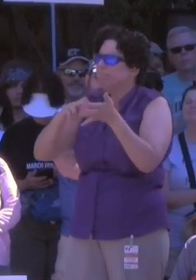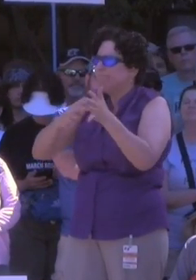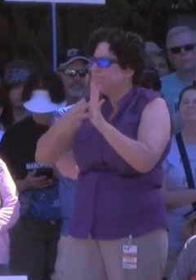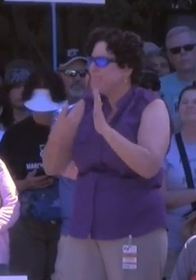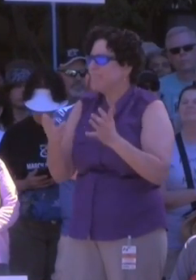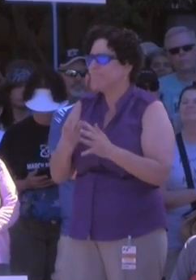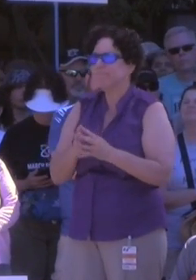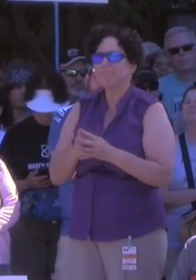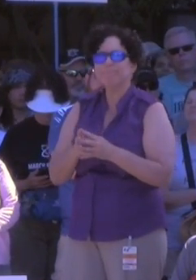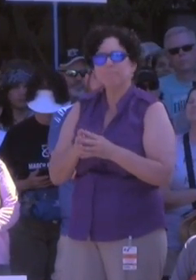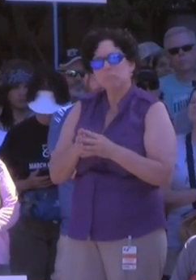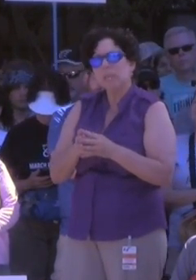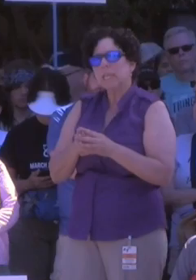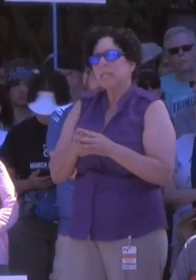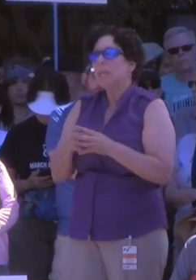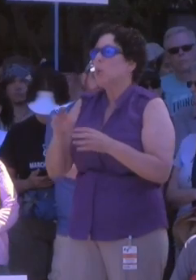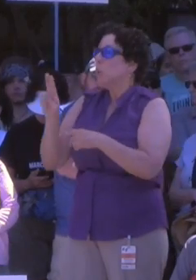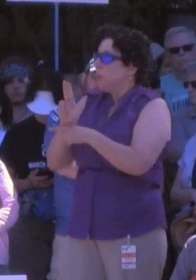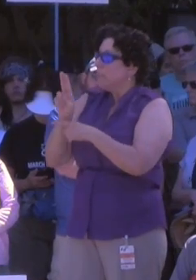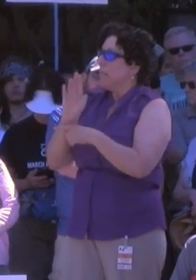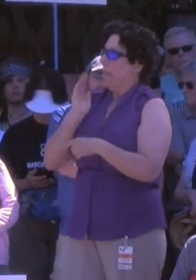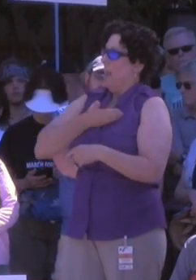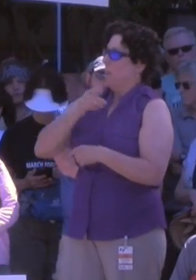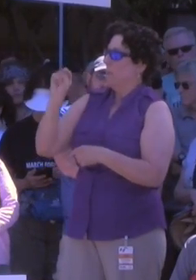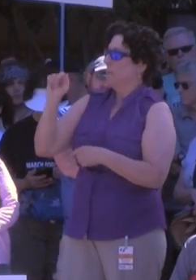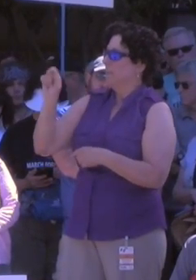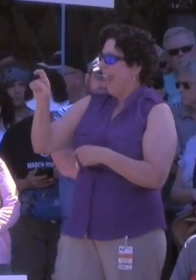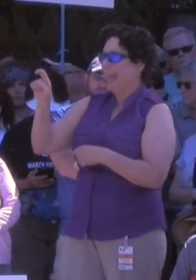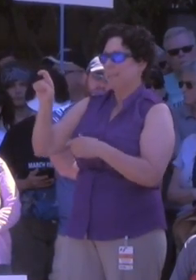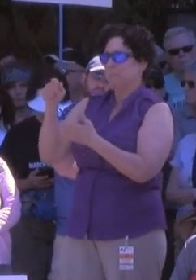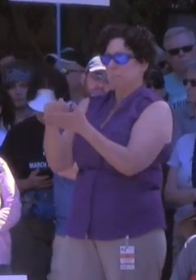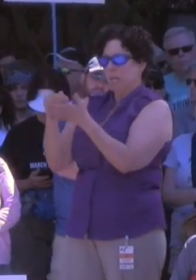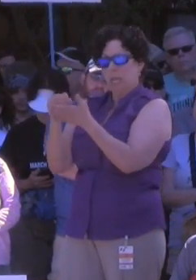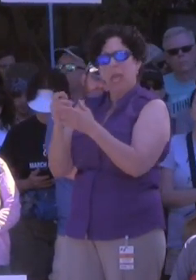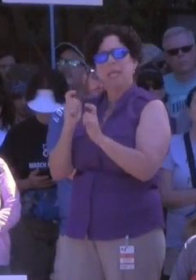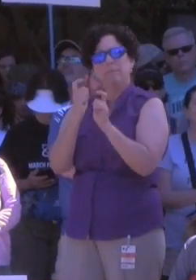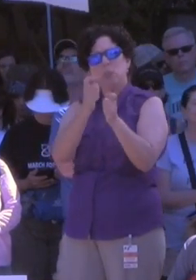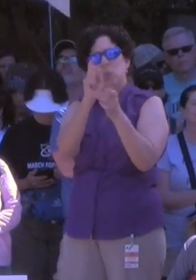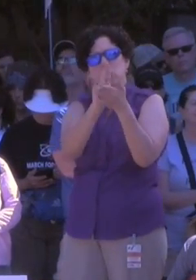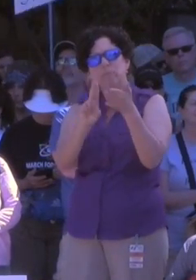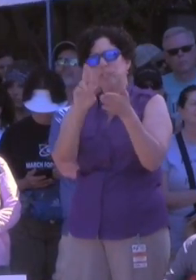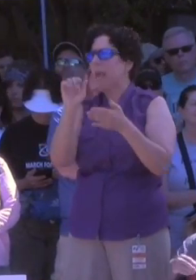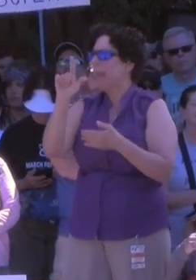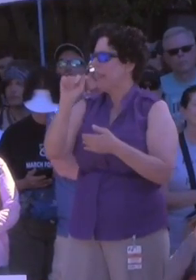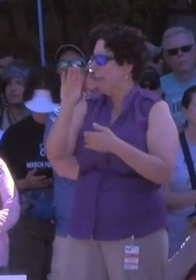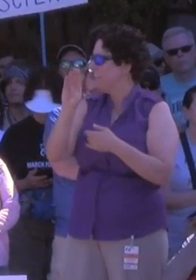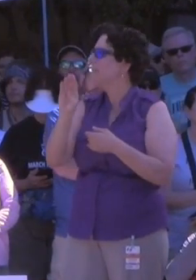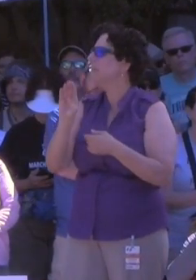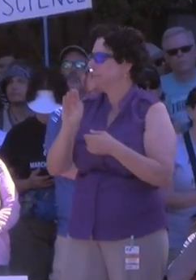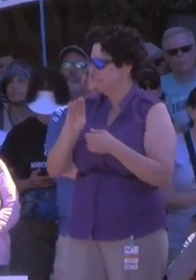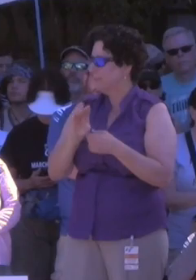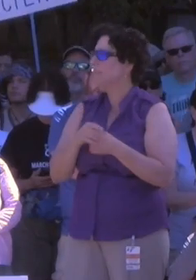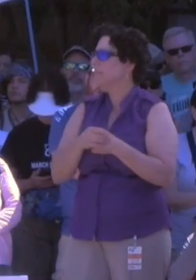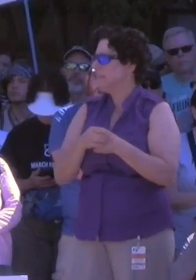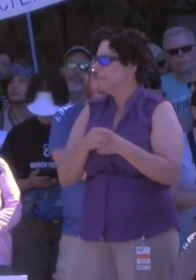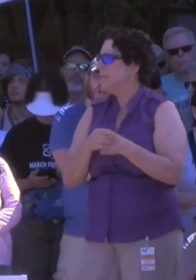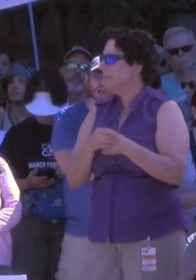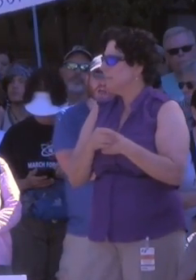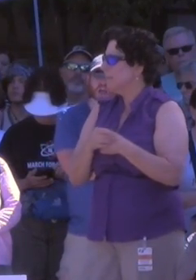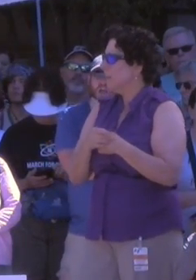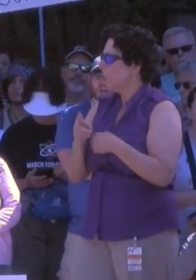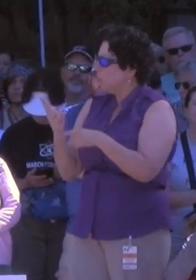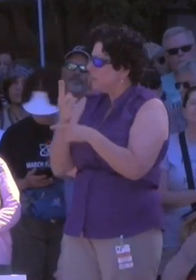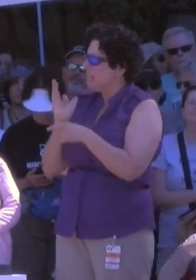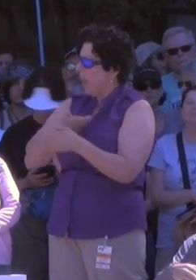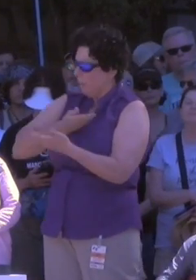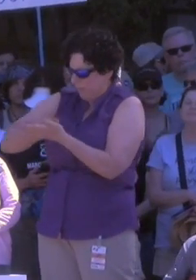really about taking our tax dollars and giving them to universities and laboratories. And this taking of our